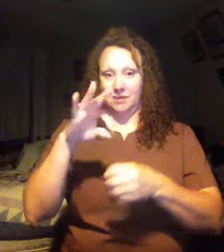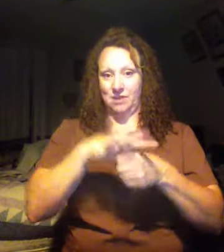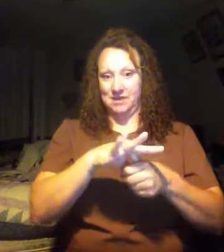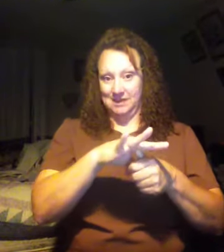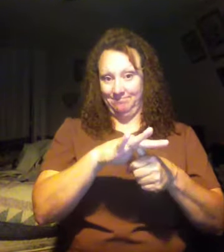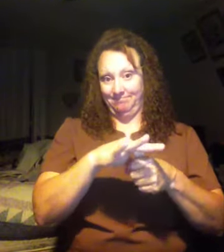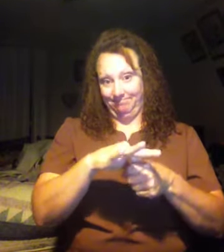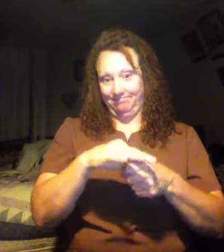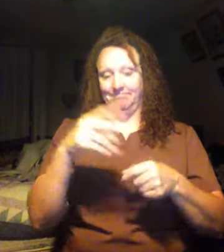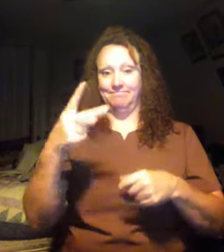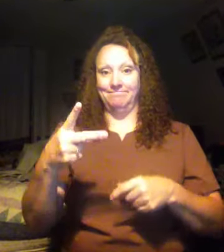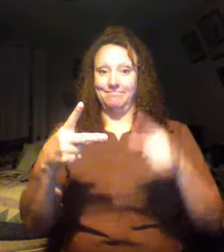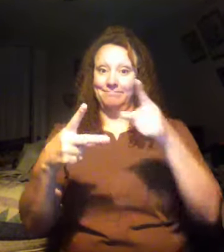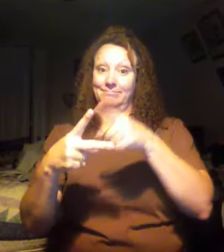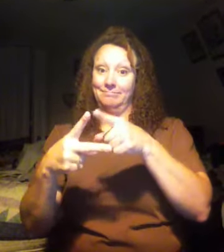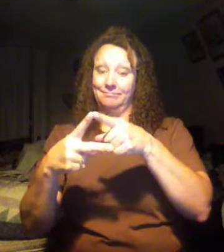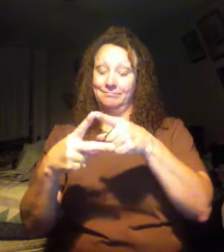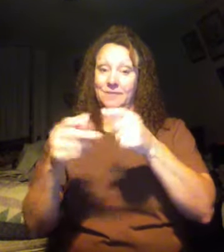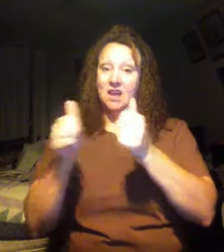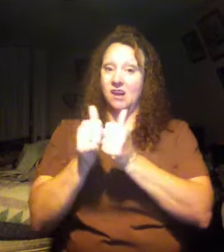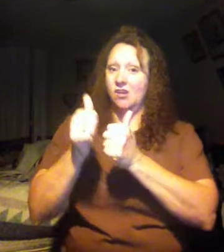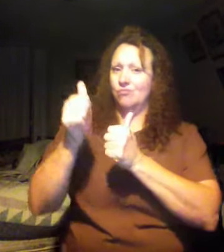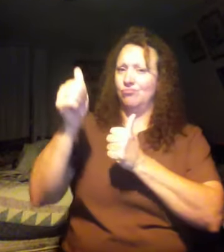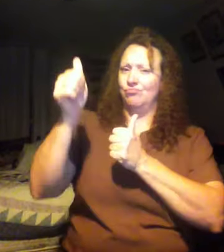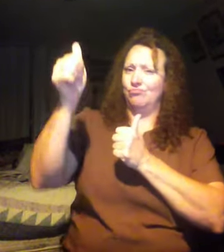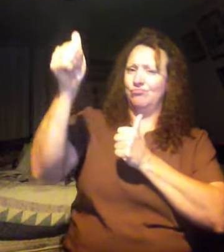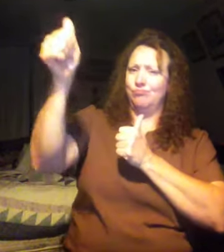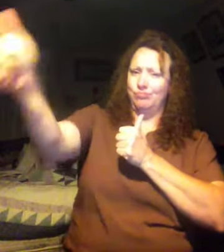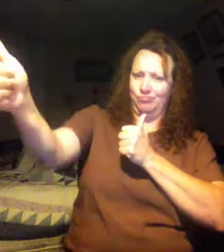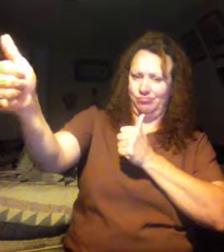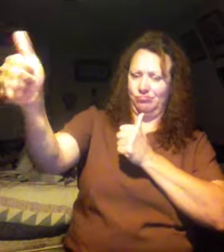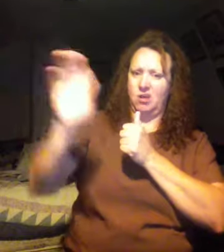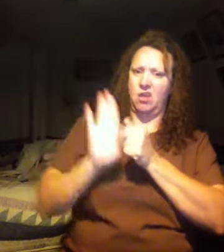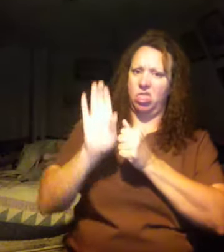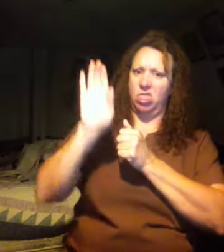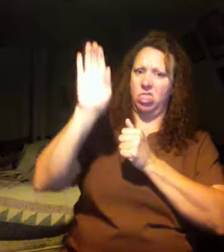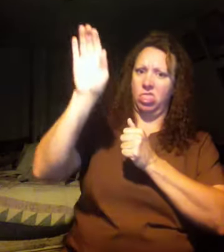All right, distance. They were a long ways away from where they were fighting.